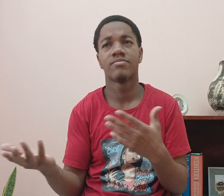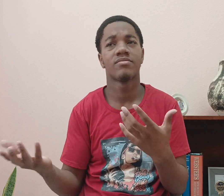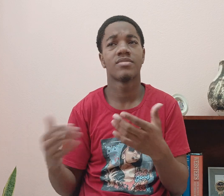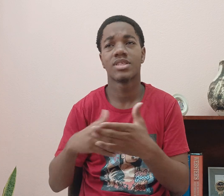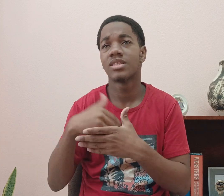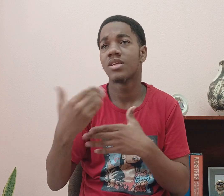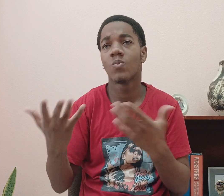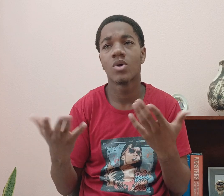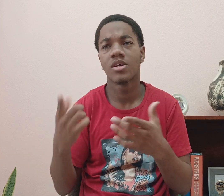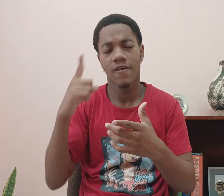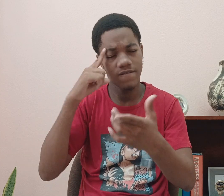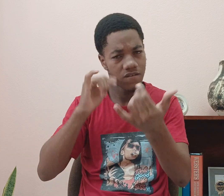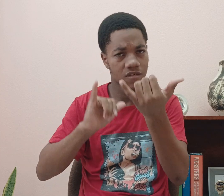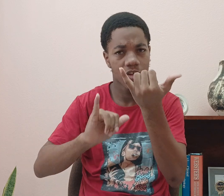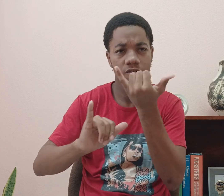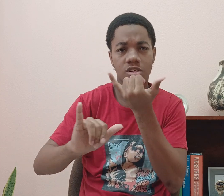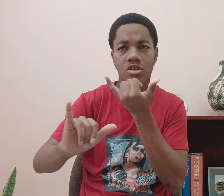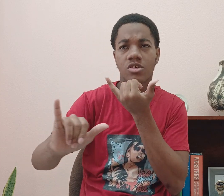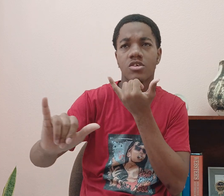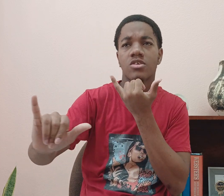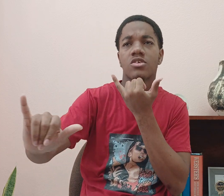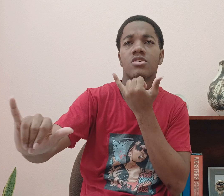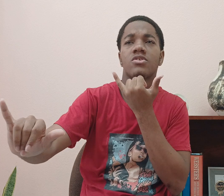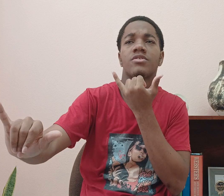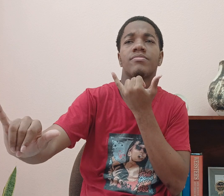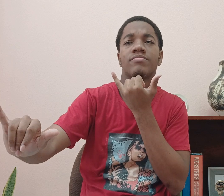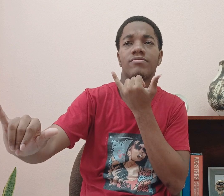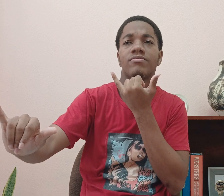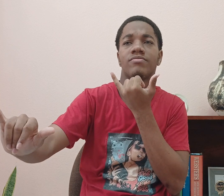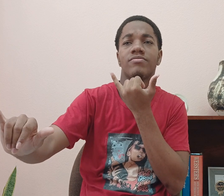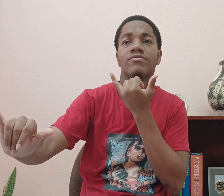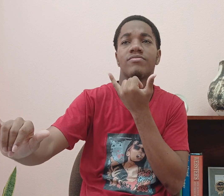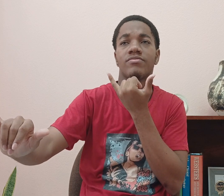He passed, and we follow Him there.